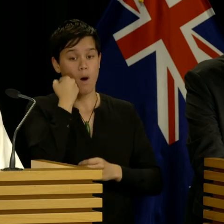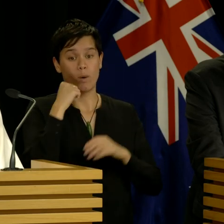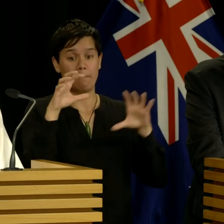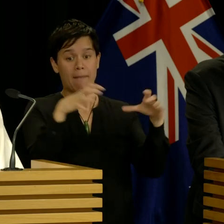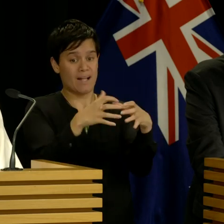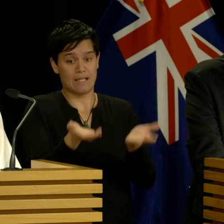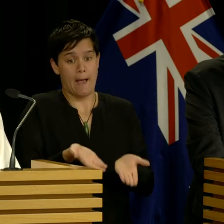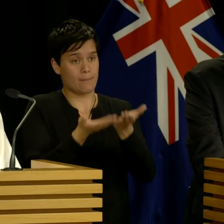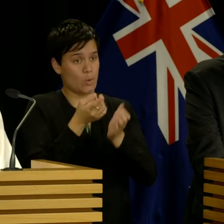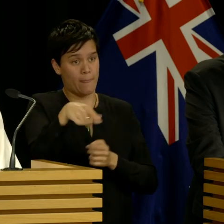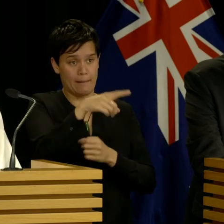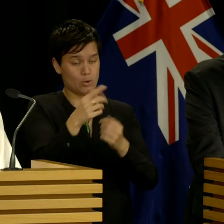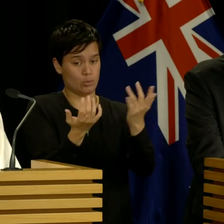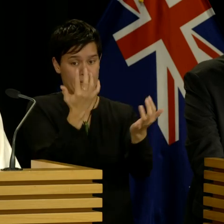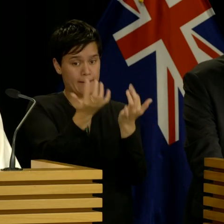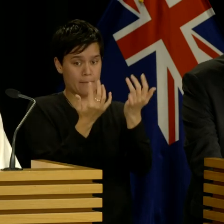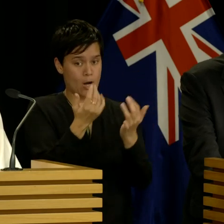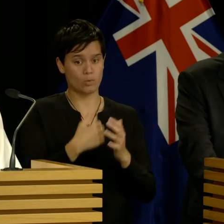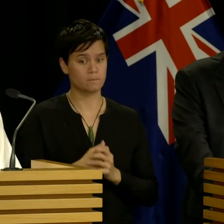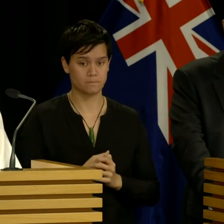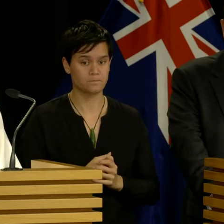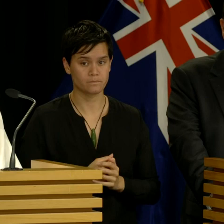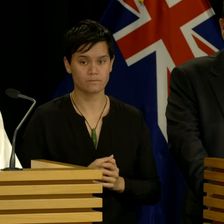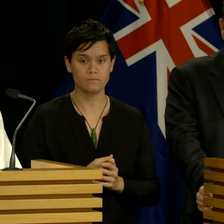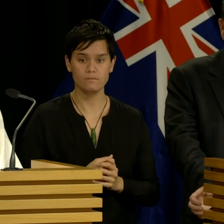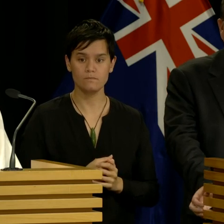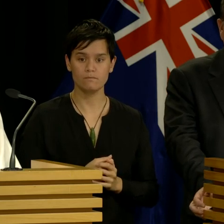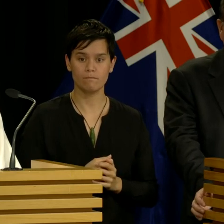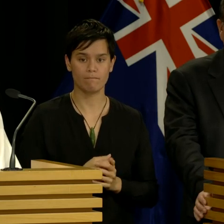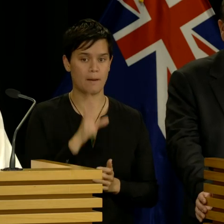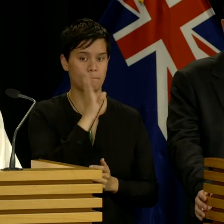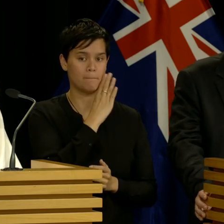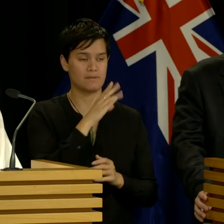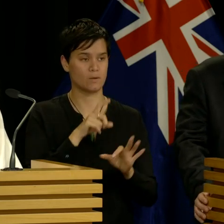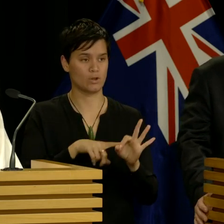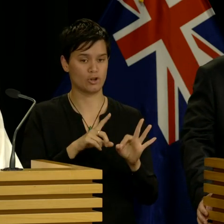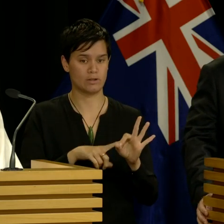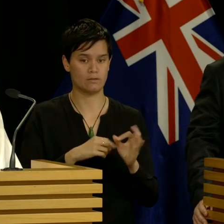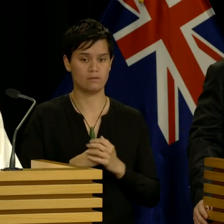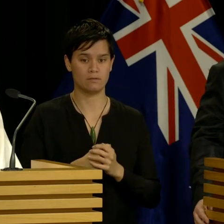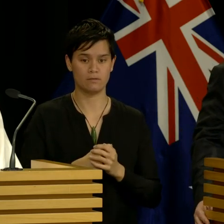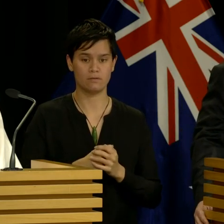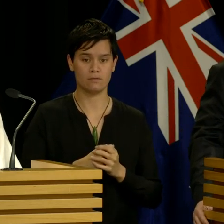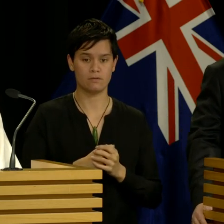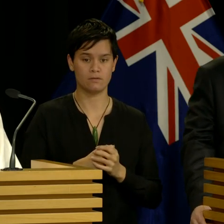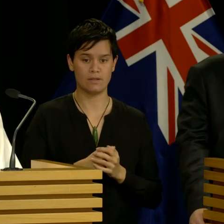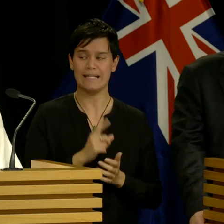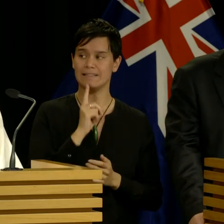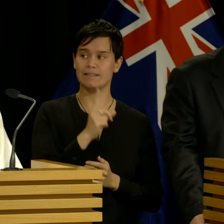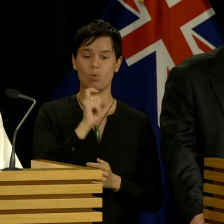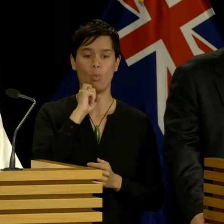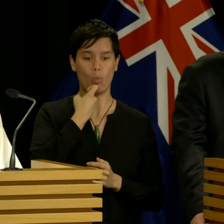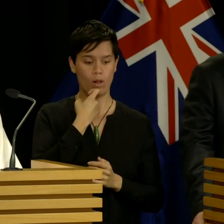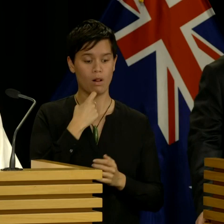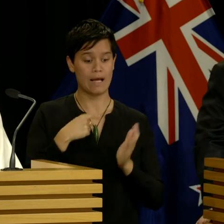That's a matter for them. Is the Māori Party more of a threat though, with John Tamahiri in the mix? No. He said he would leave it to a female co-leader to negotiate with you, should